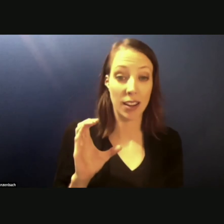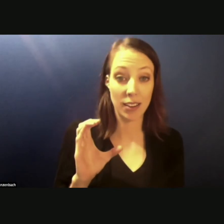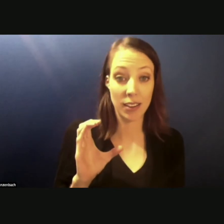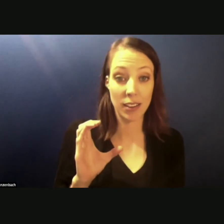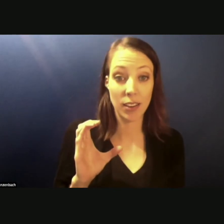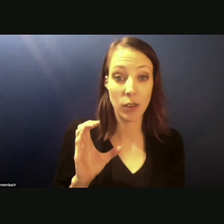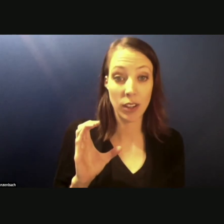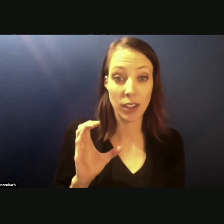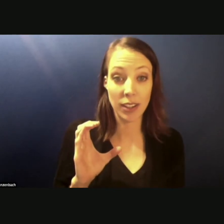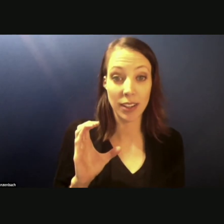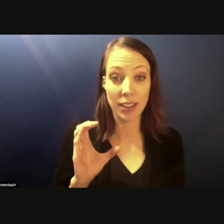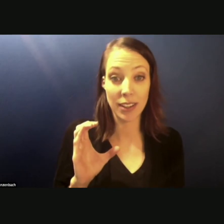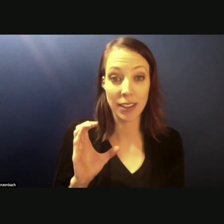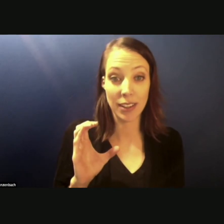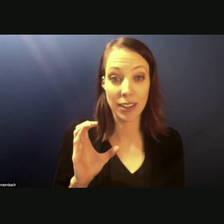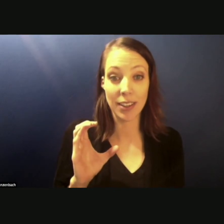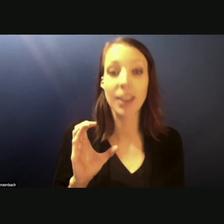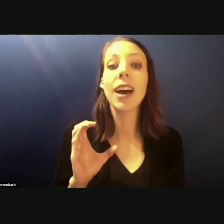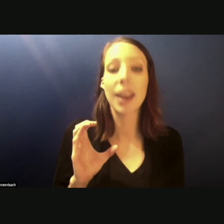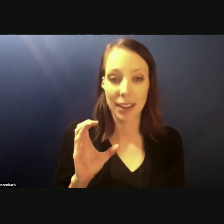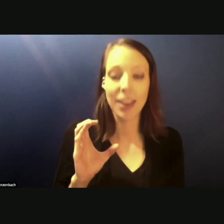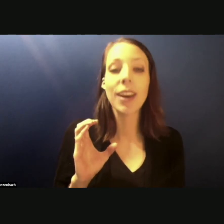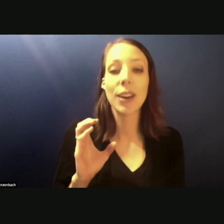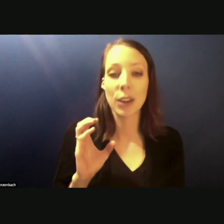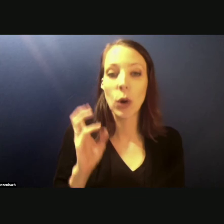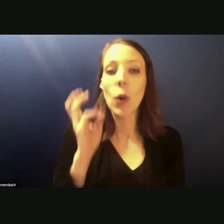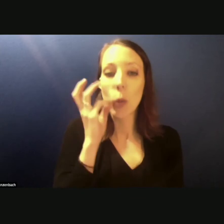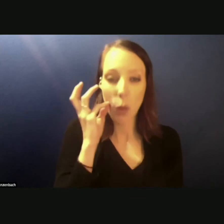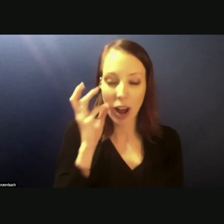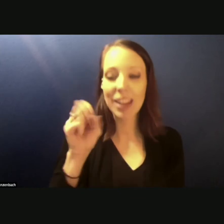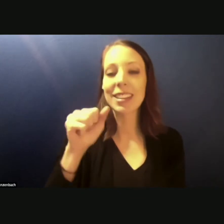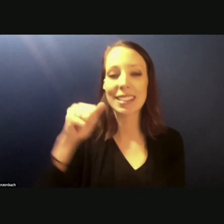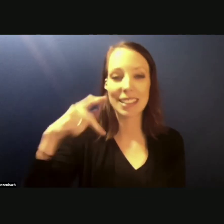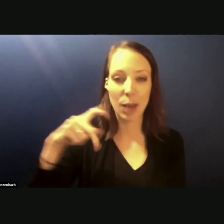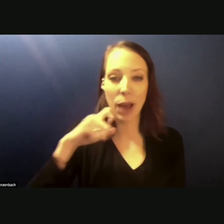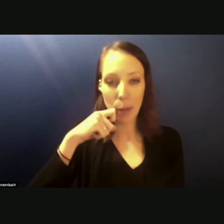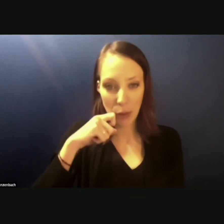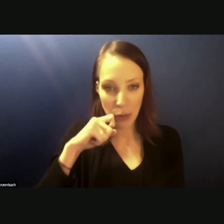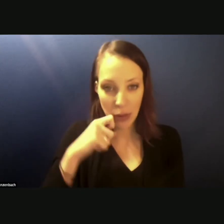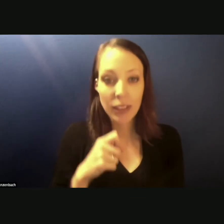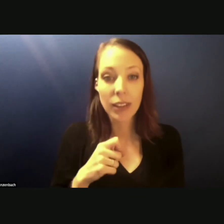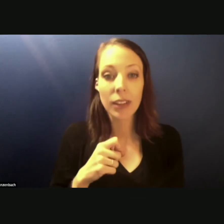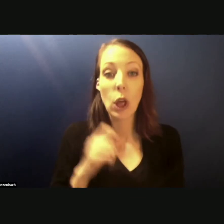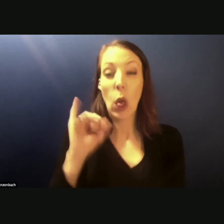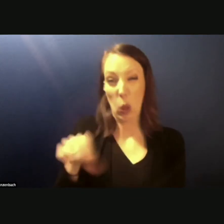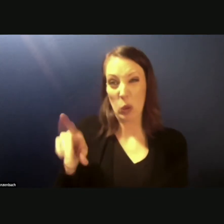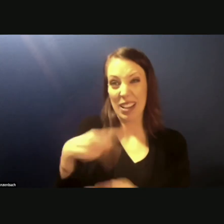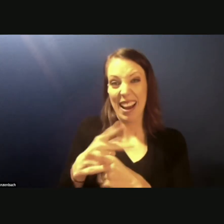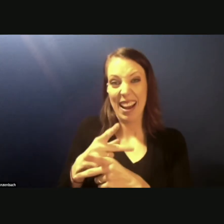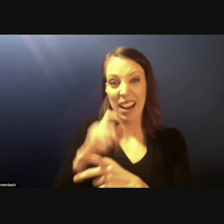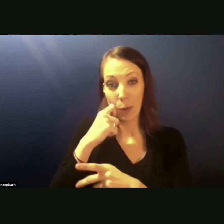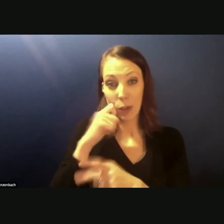Carolina wine sap apple. Okay. Wine sap apples are a